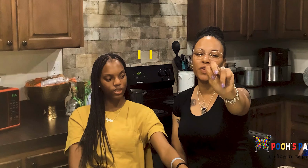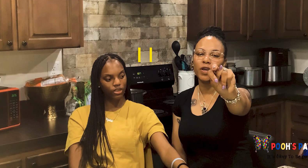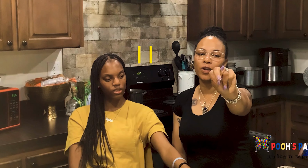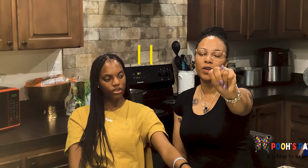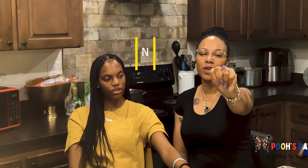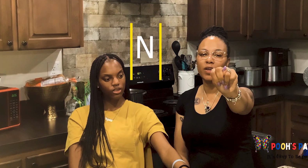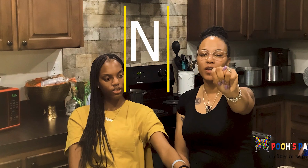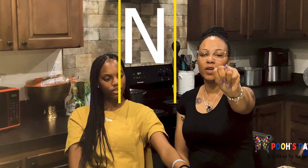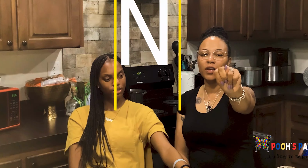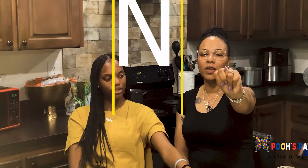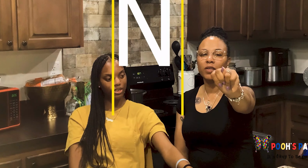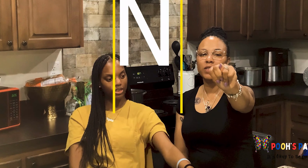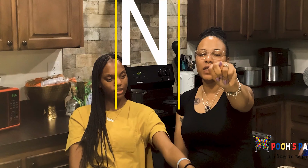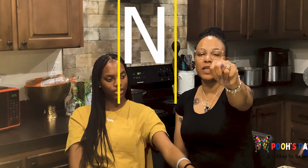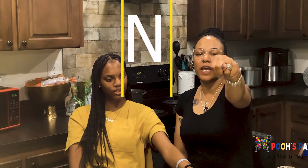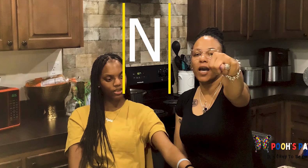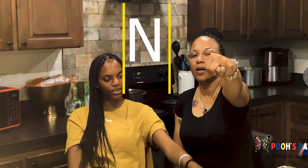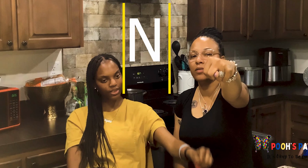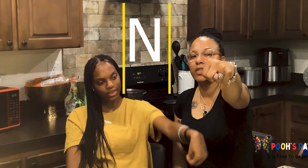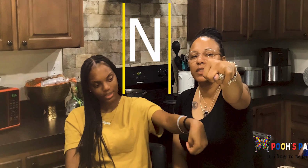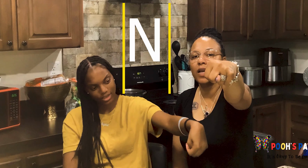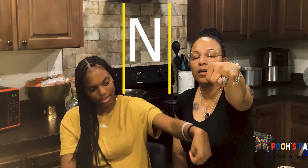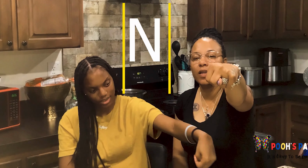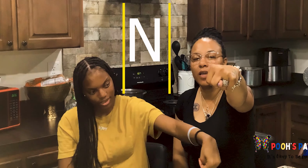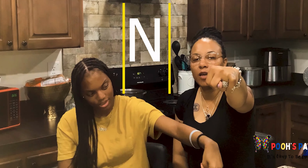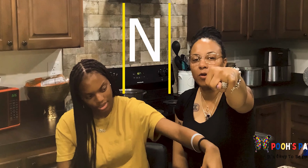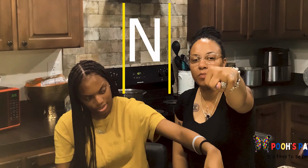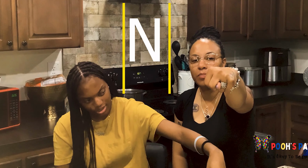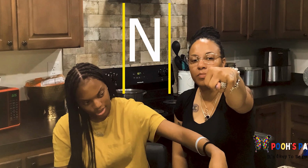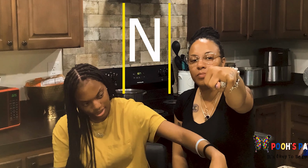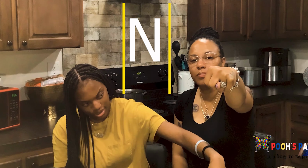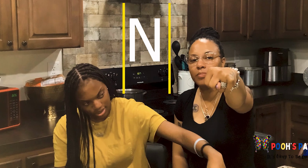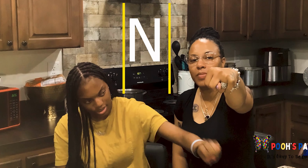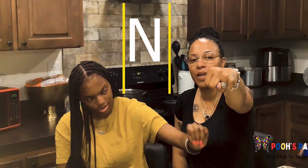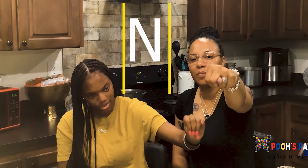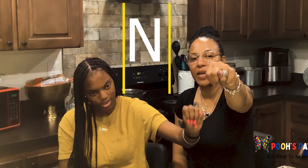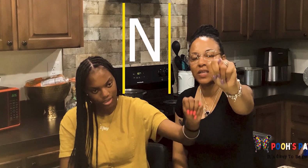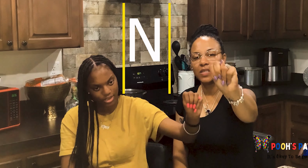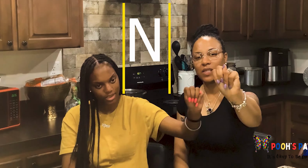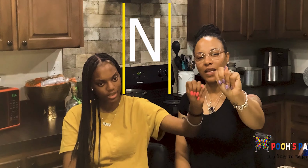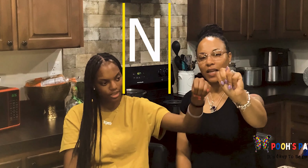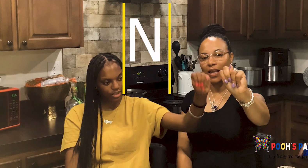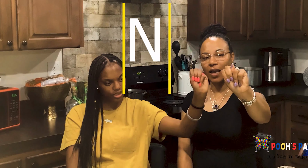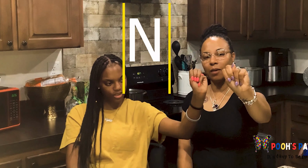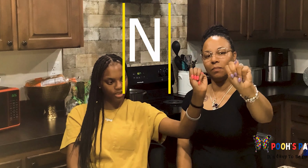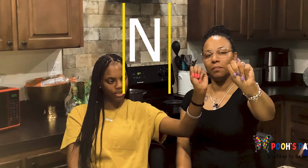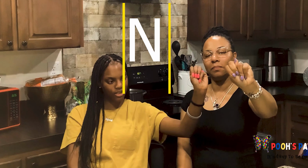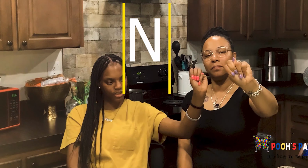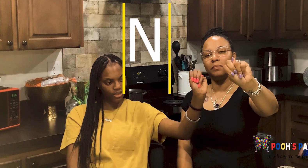finger, sticking out just like on the M, and it makes an N.